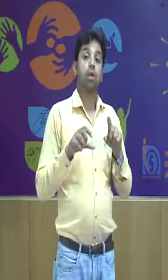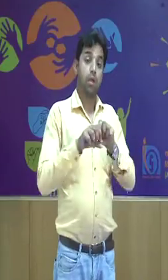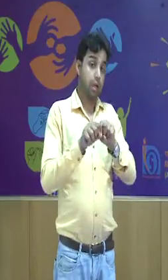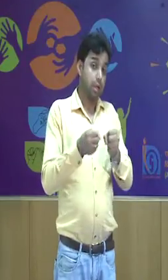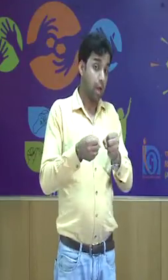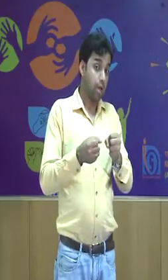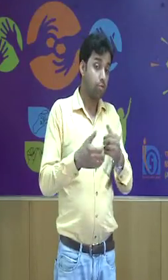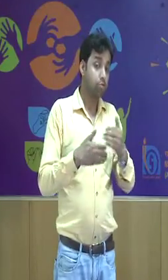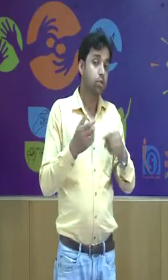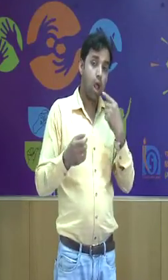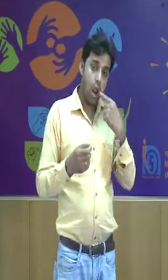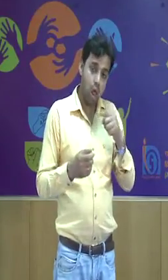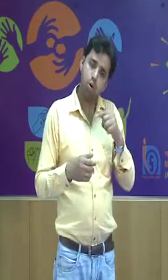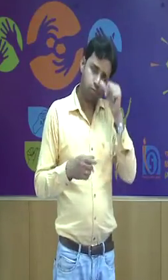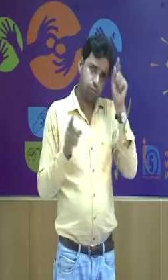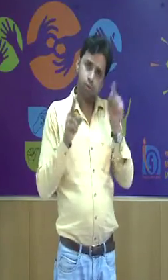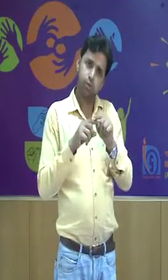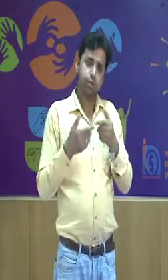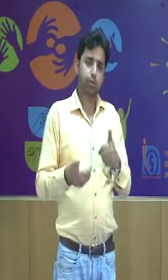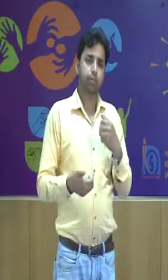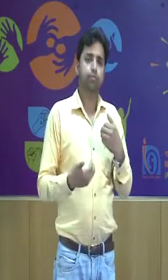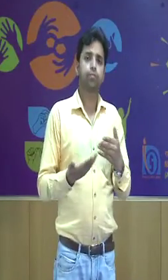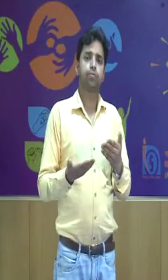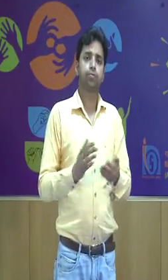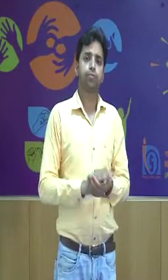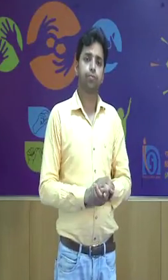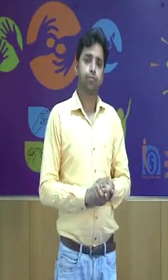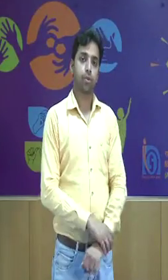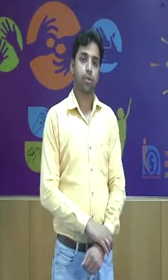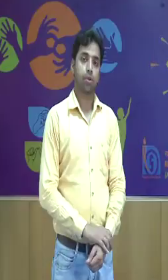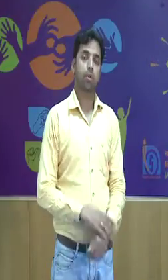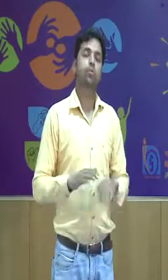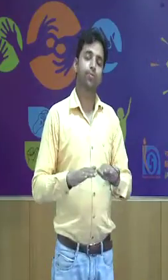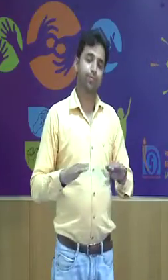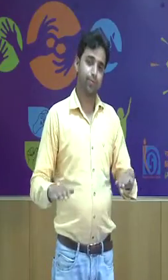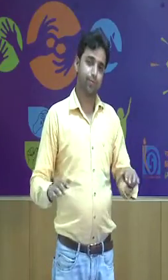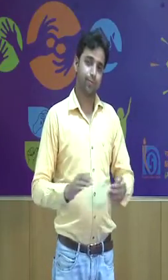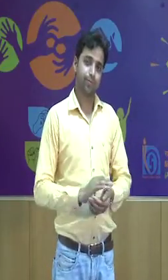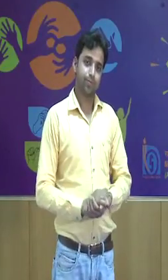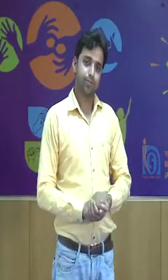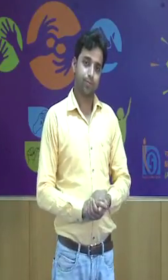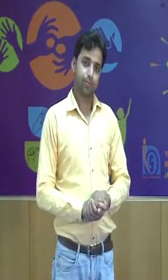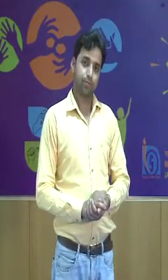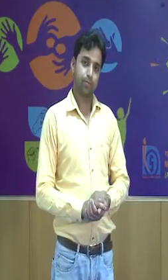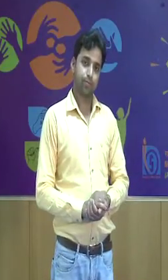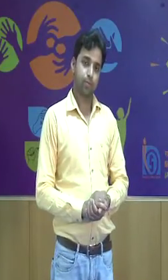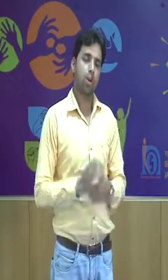divorce is allowed in India. Learners, Let us